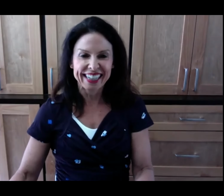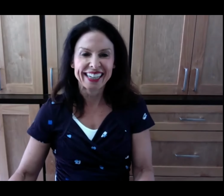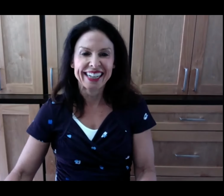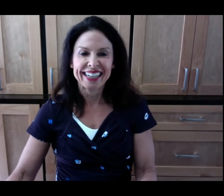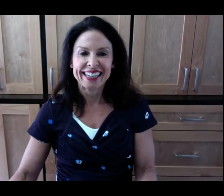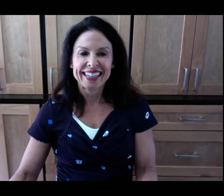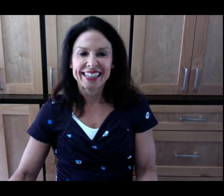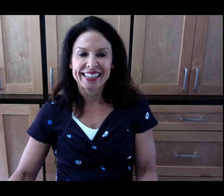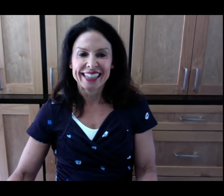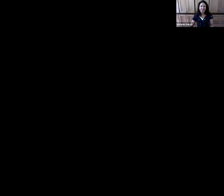Yeah, good question. Thank you.